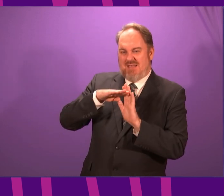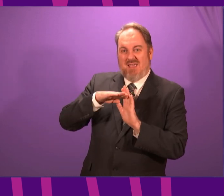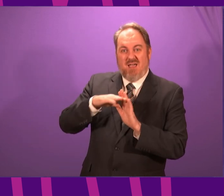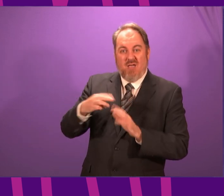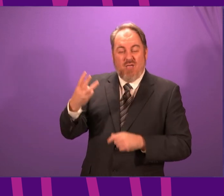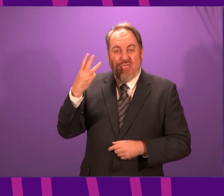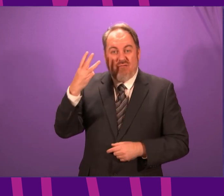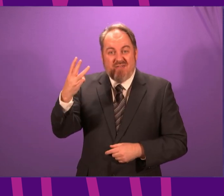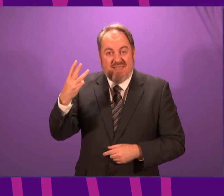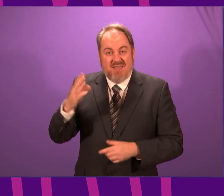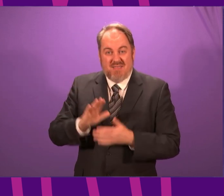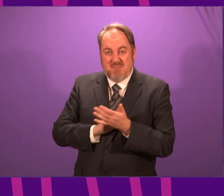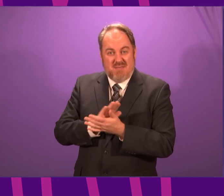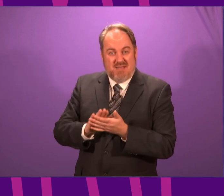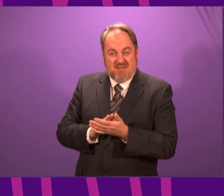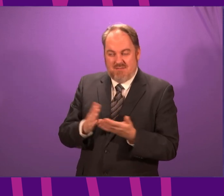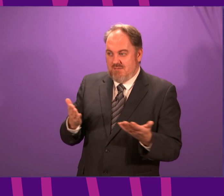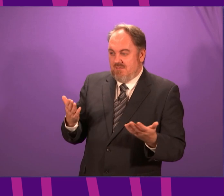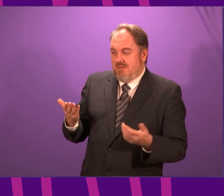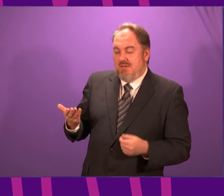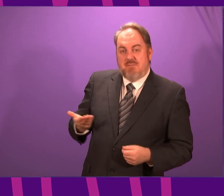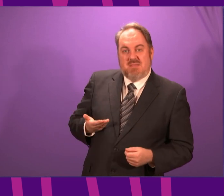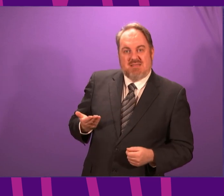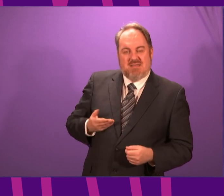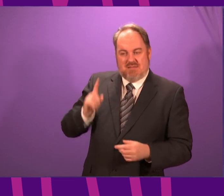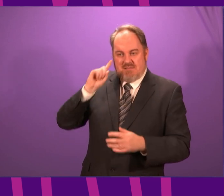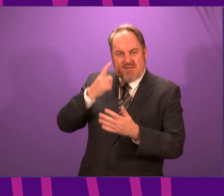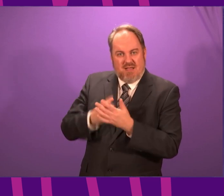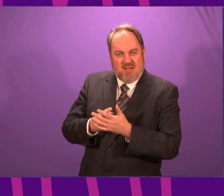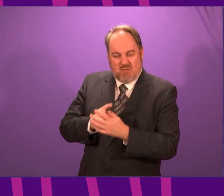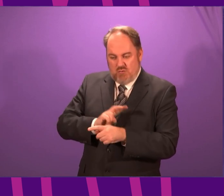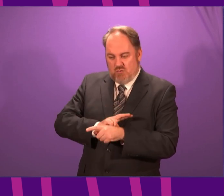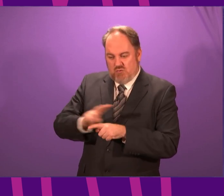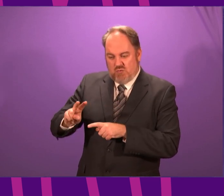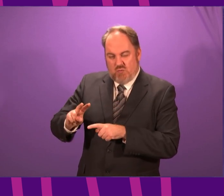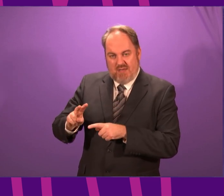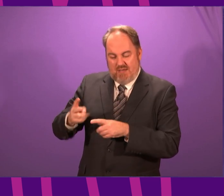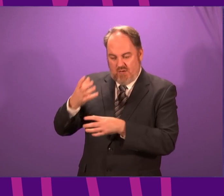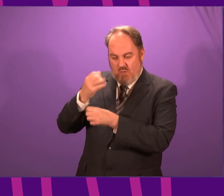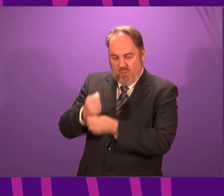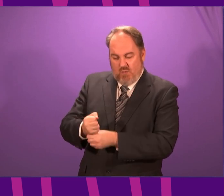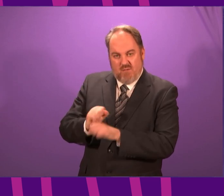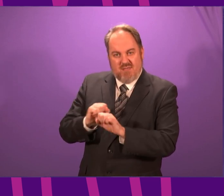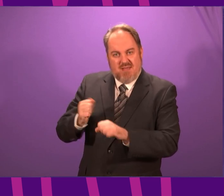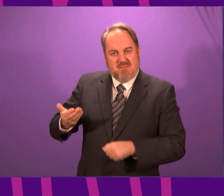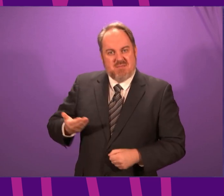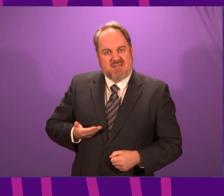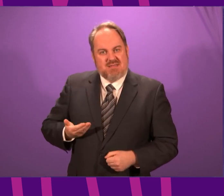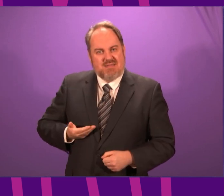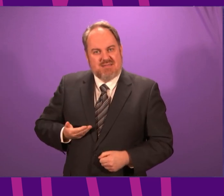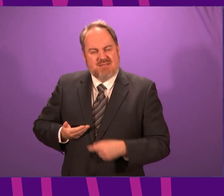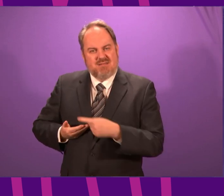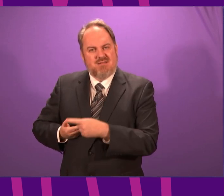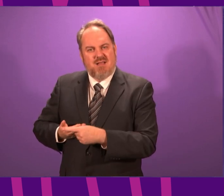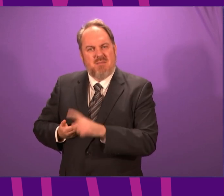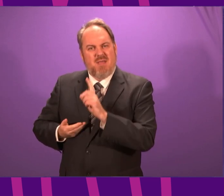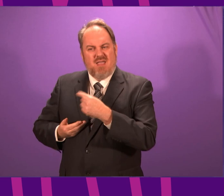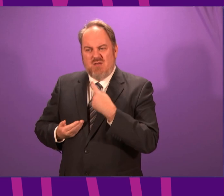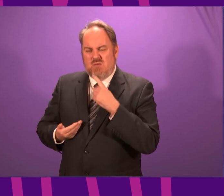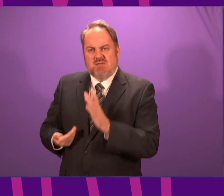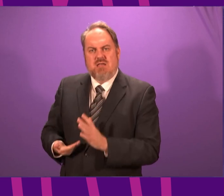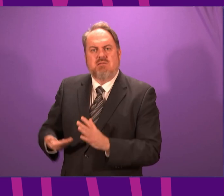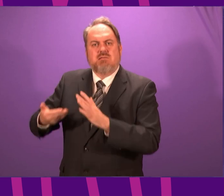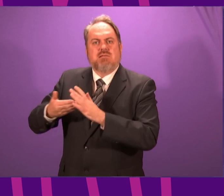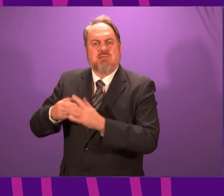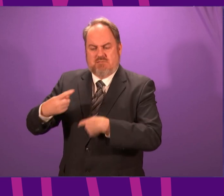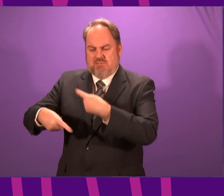exit. And the decisions that firms make about a 2 week suspension of business are not the same as the decisions they would make for indefinite